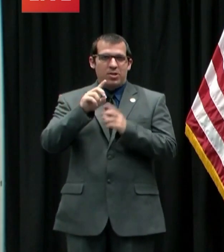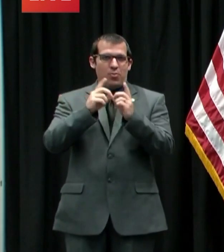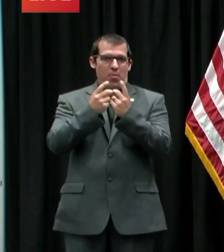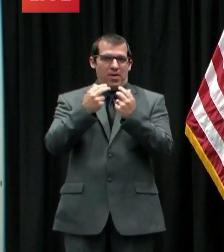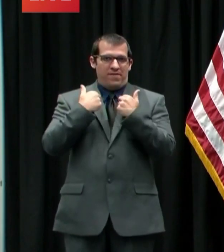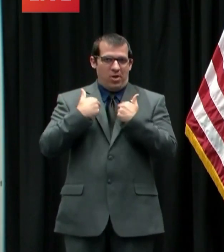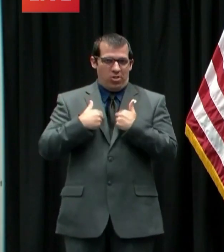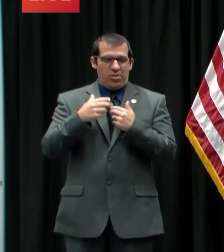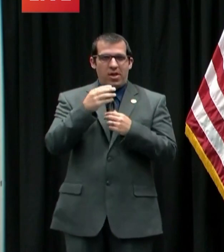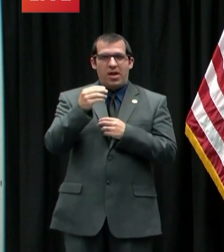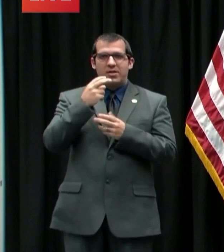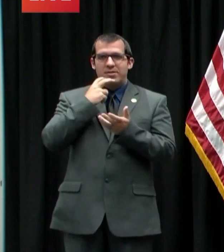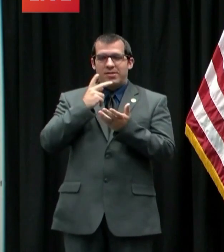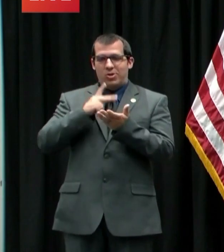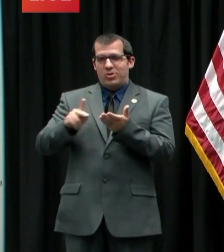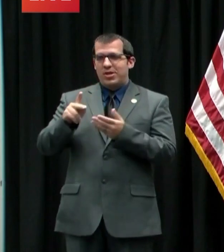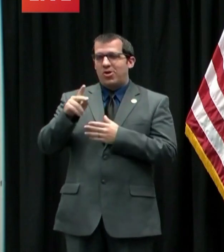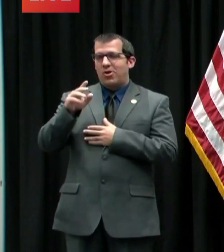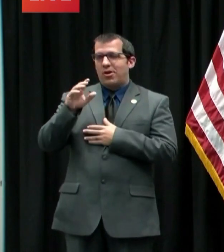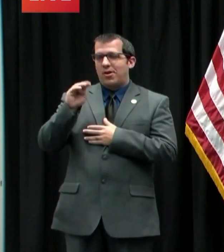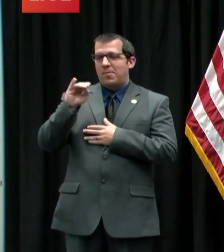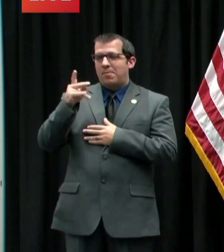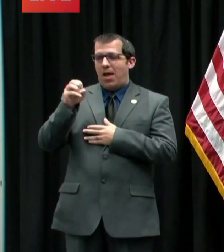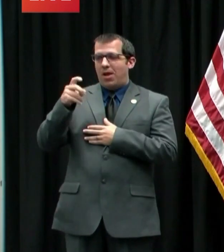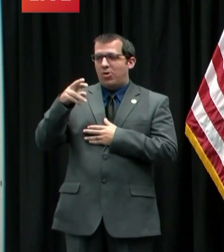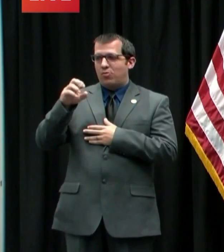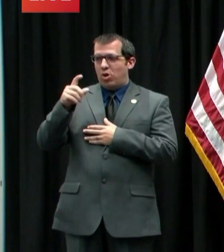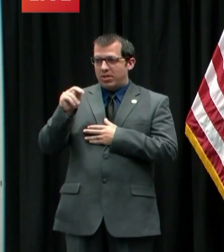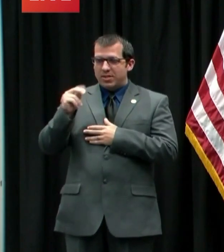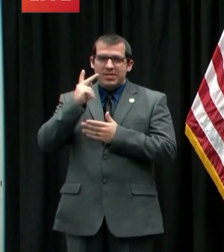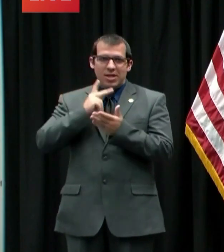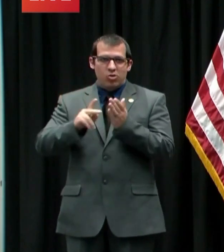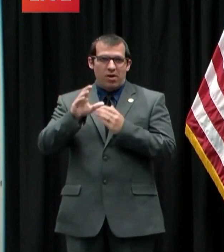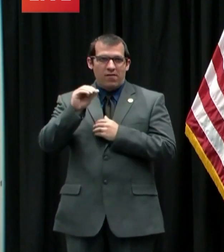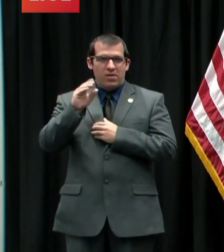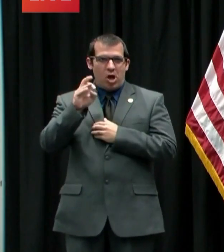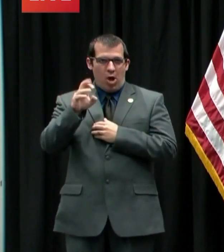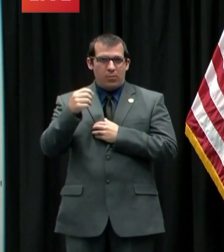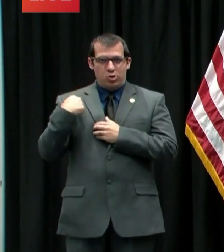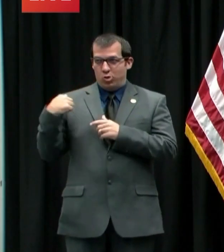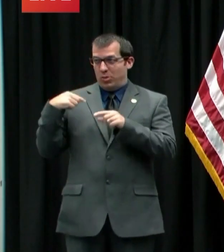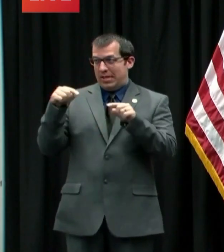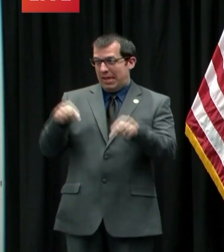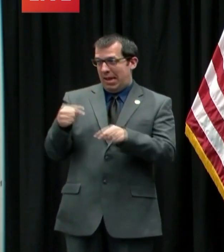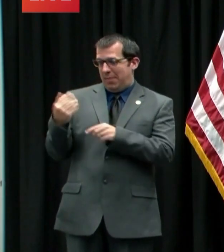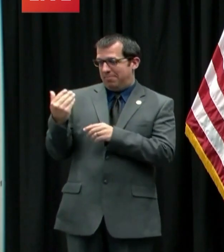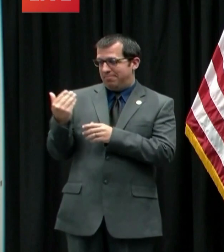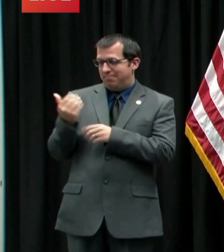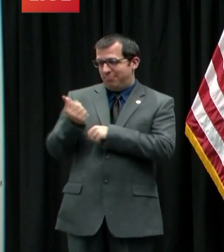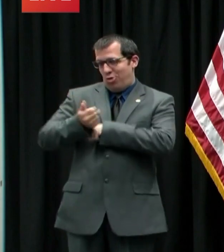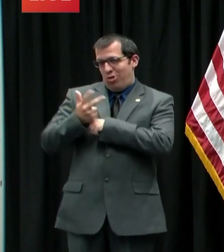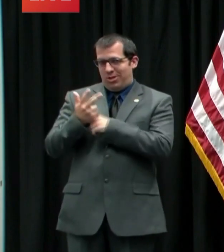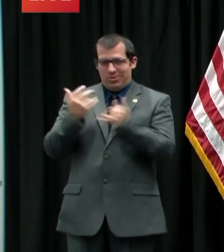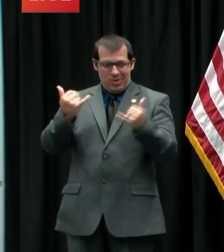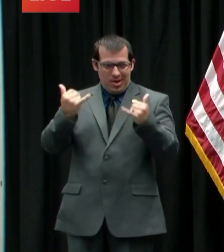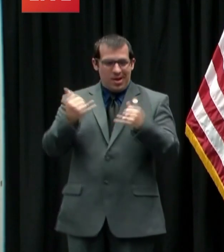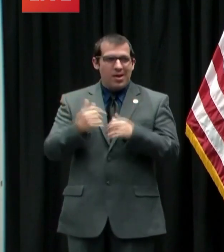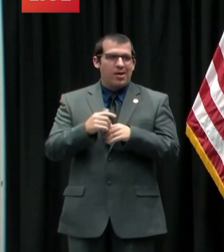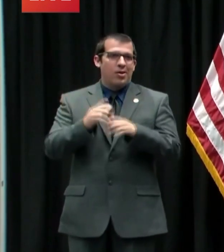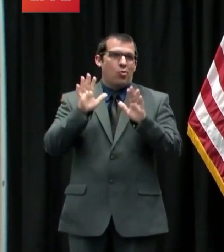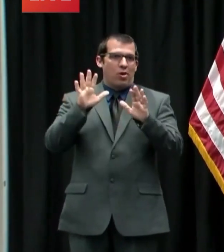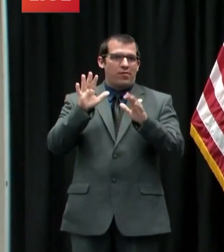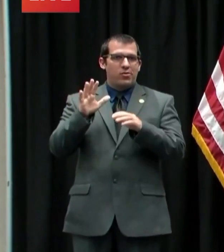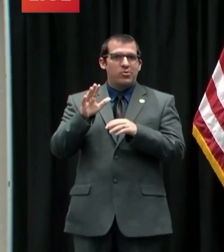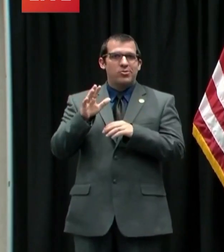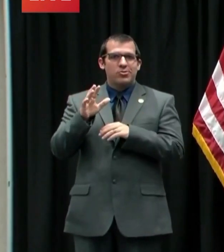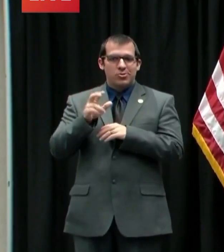as Secretary Mike Preston, Secretary of Commerce. We came down earlier, and I had a wonderful